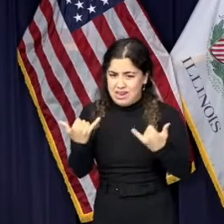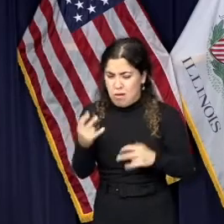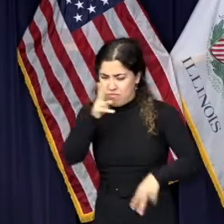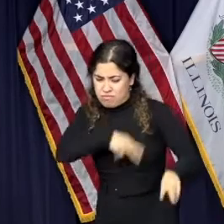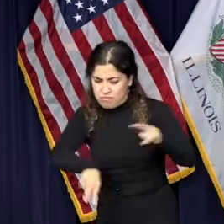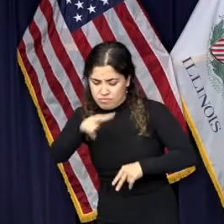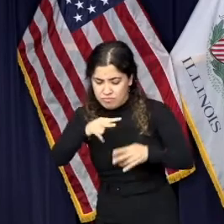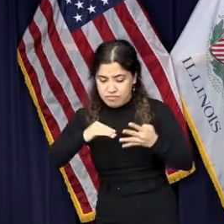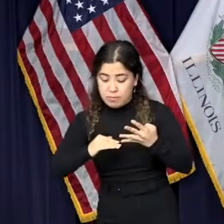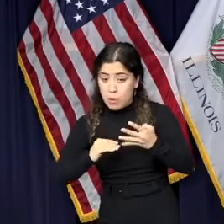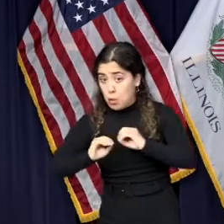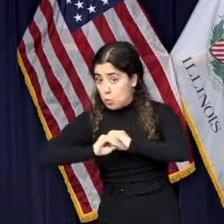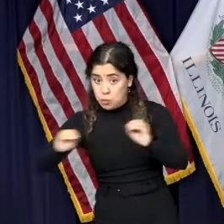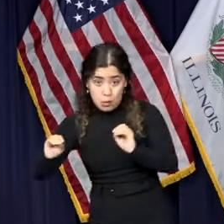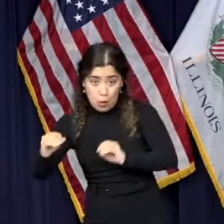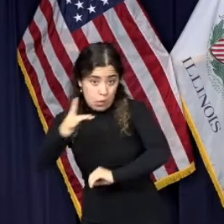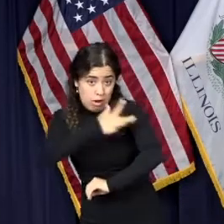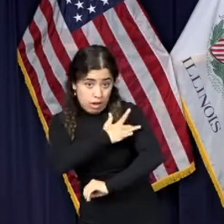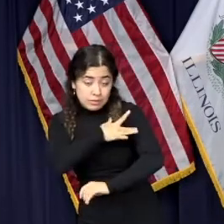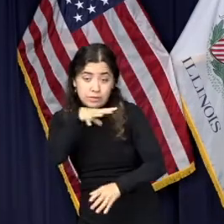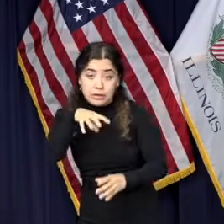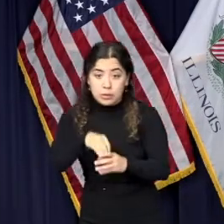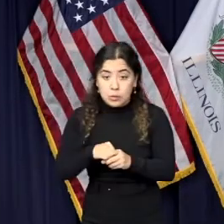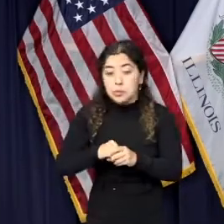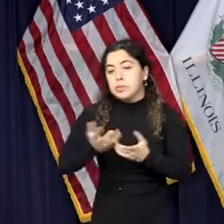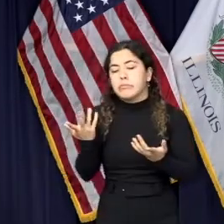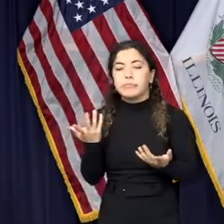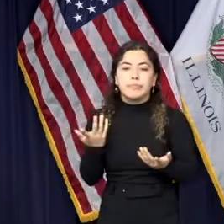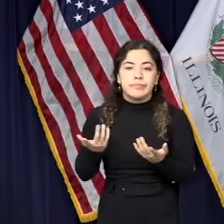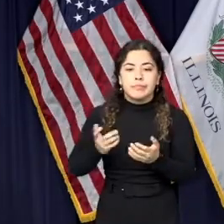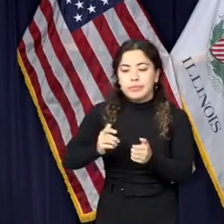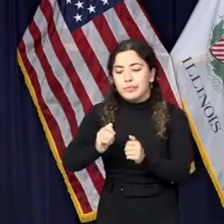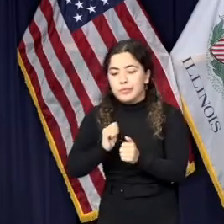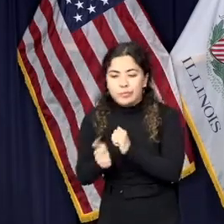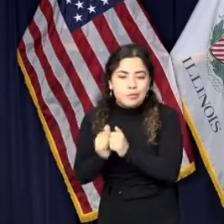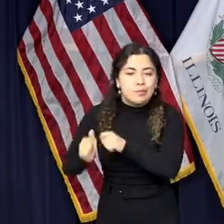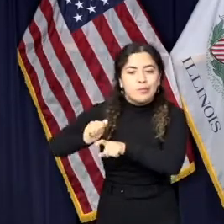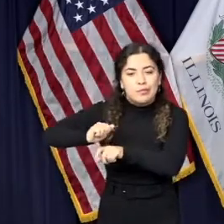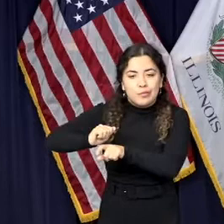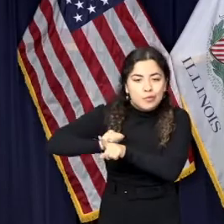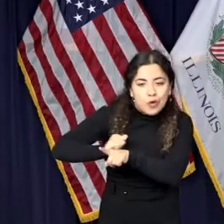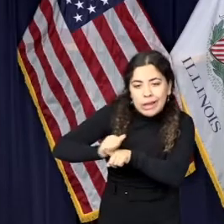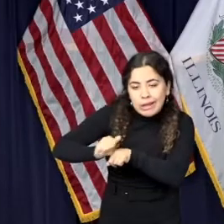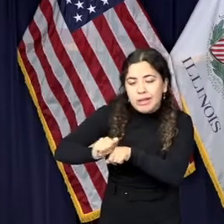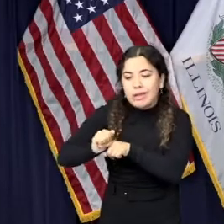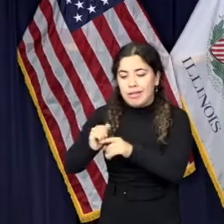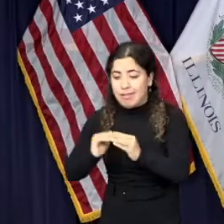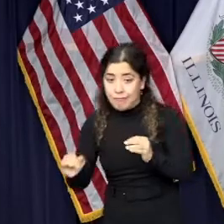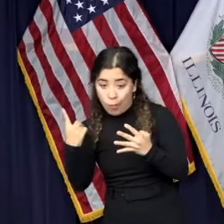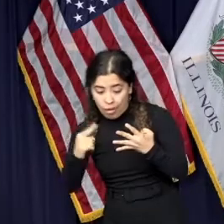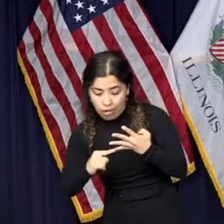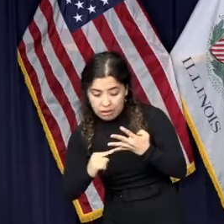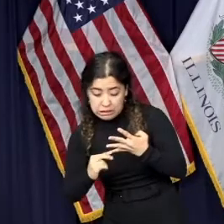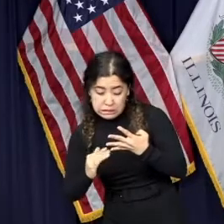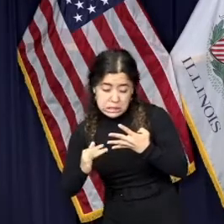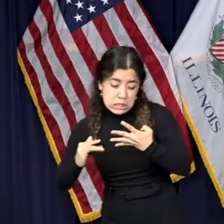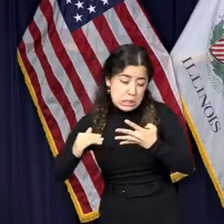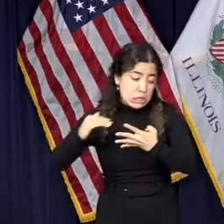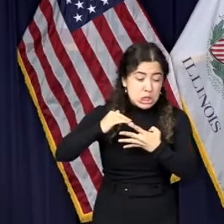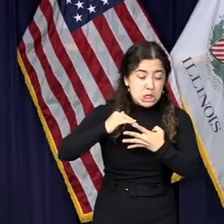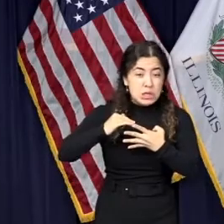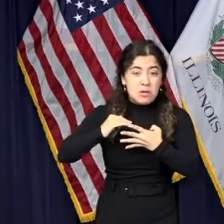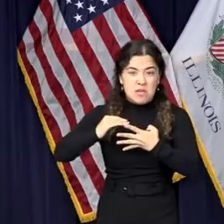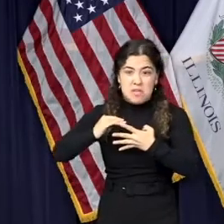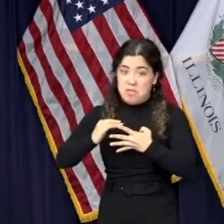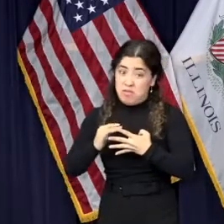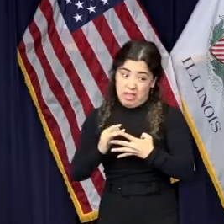from no contact practices that include conditioning and training at level one to full-scale tournaments in level